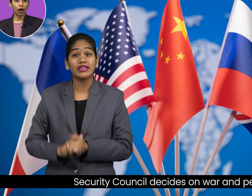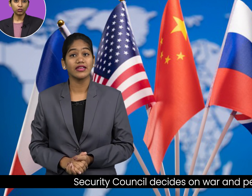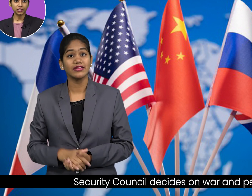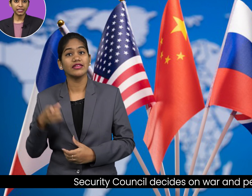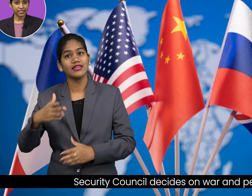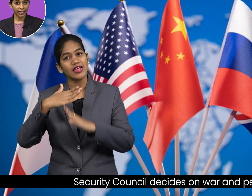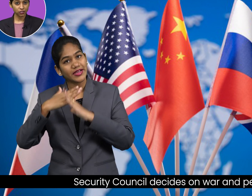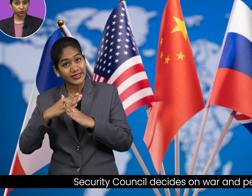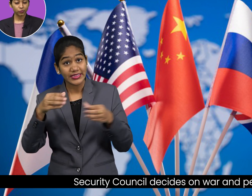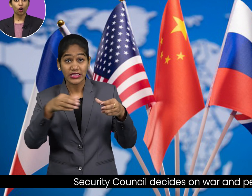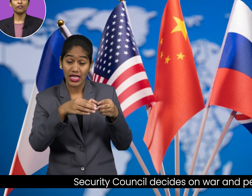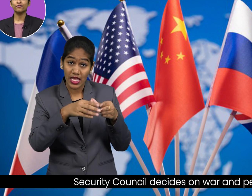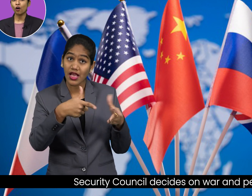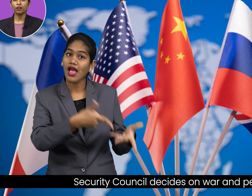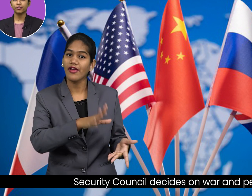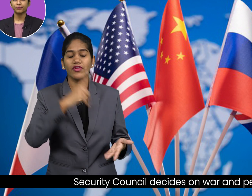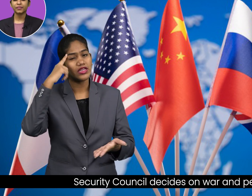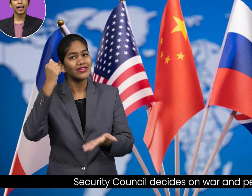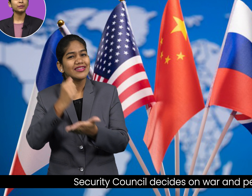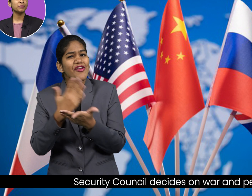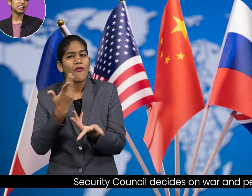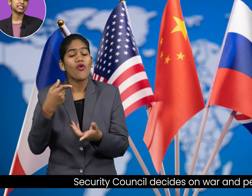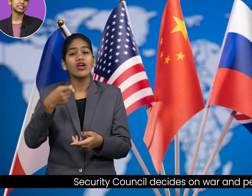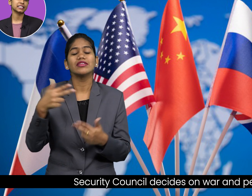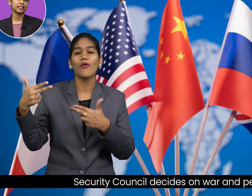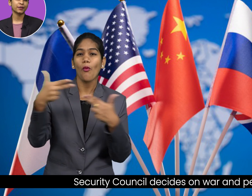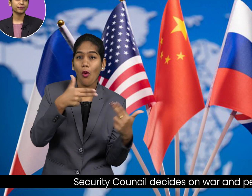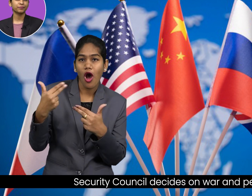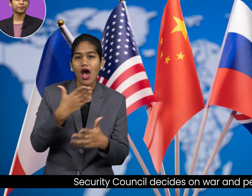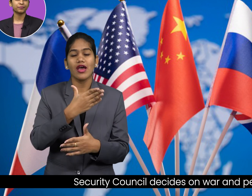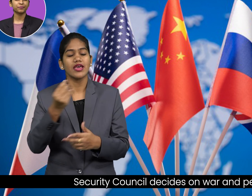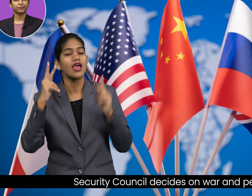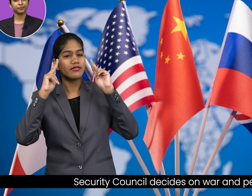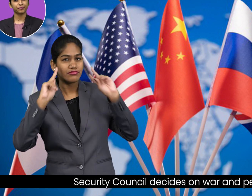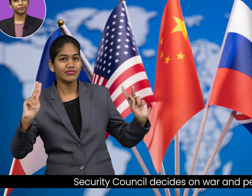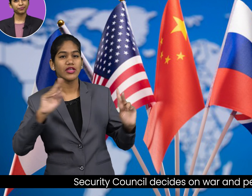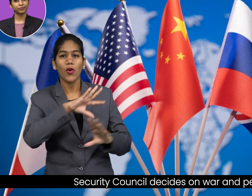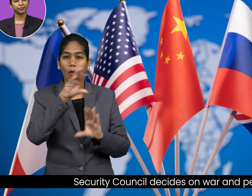Security Council decides on war and peace.